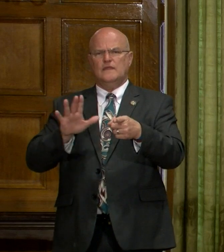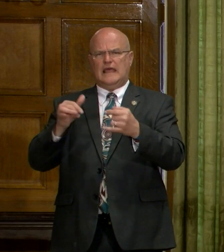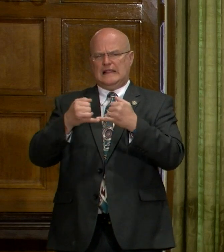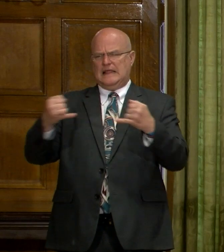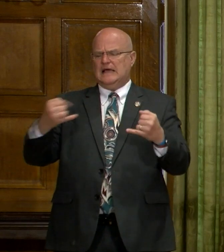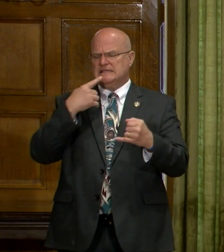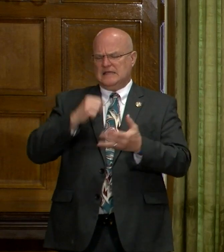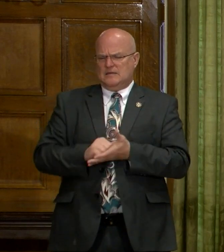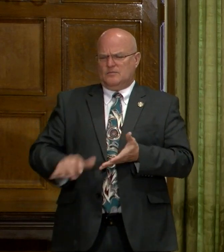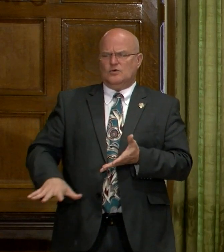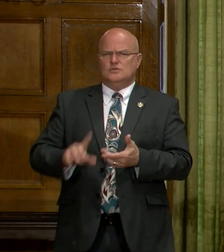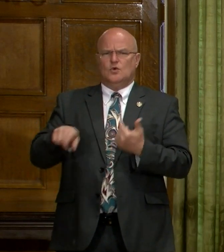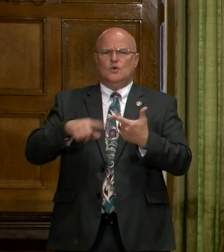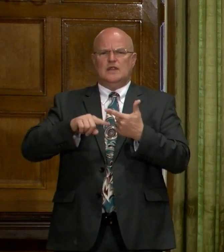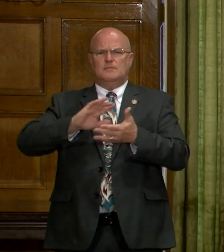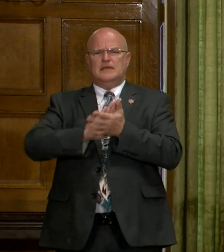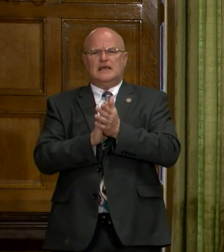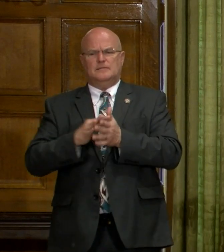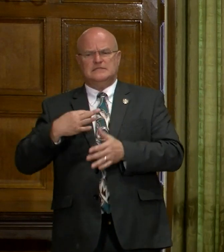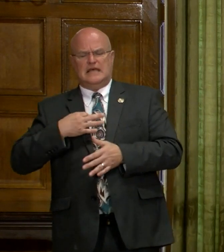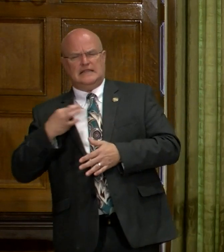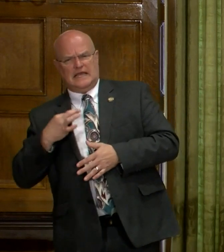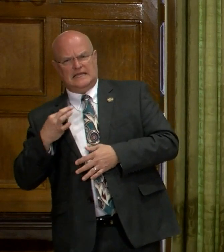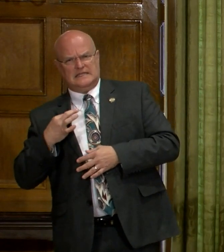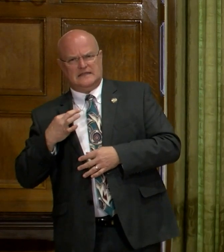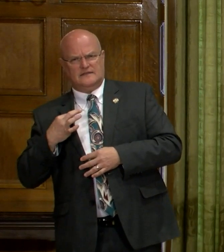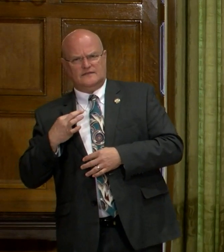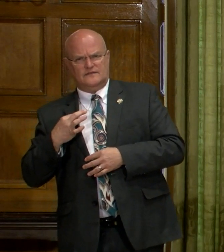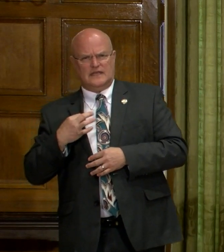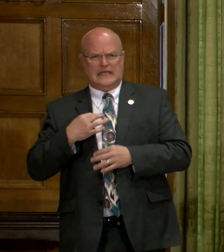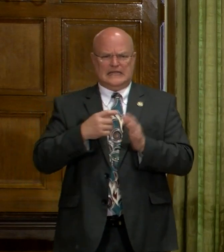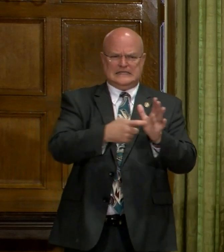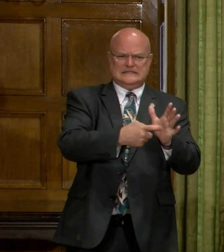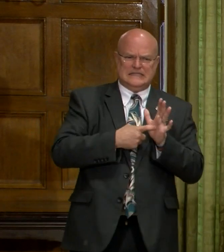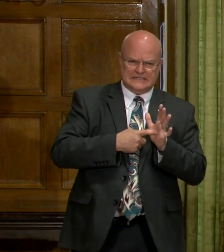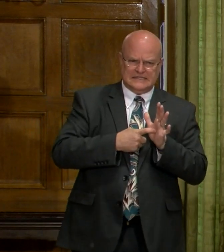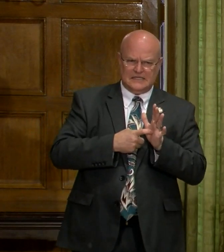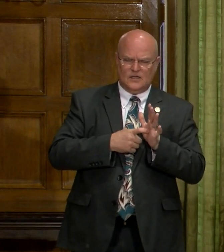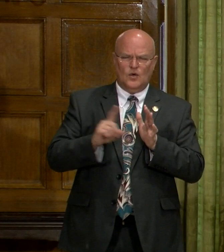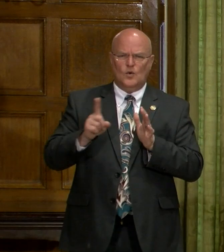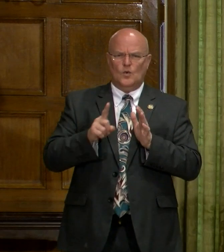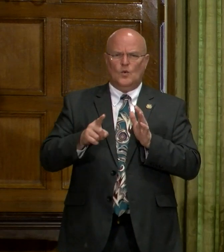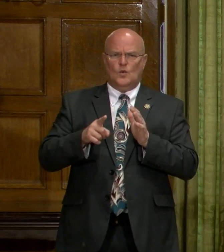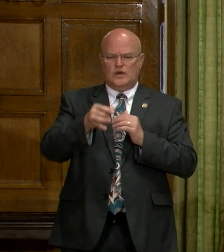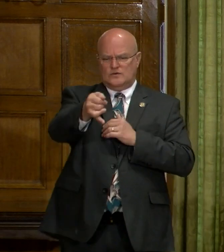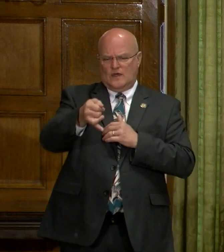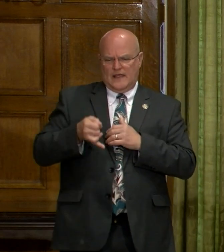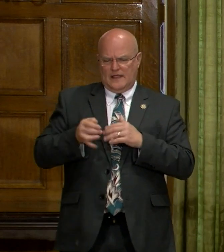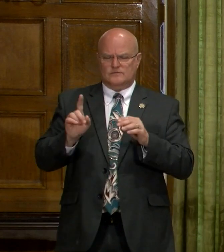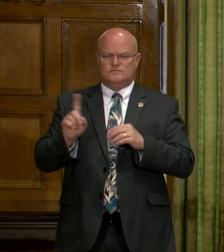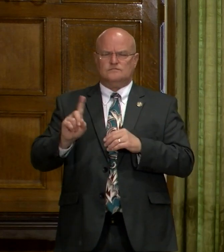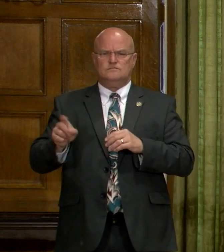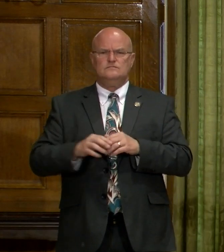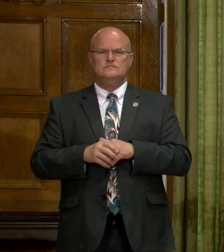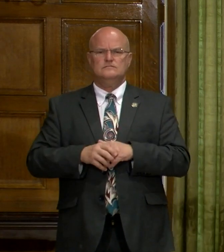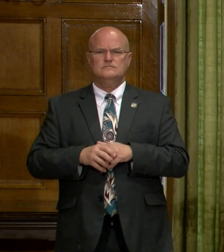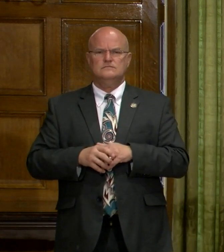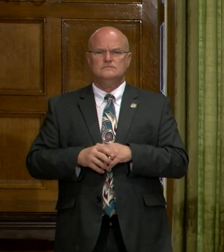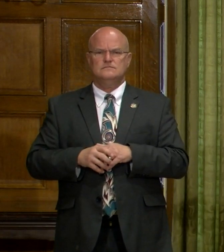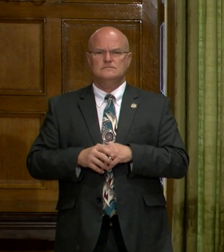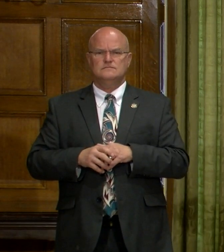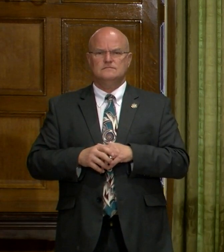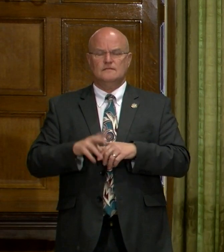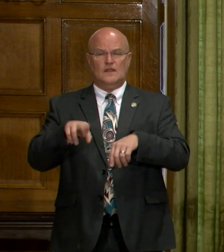line when it comes to abortions, when it becomes elective and a necessity? Where do you guys kind of draw that line at?